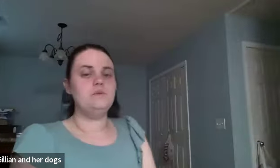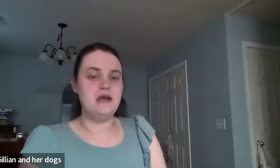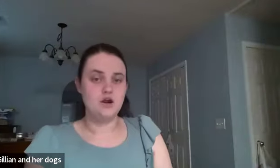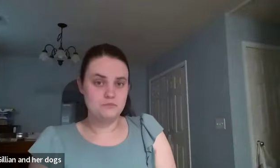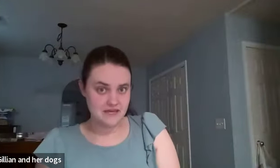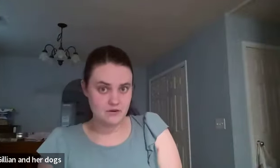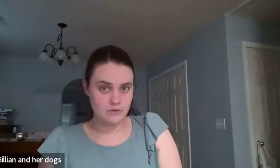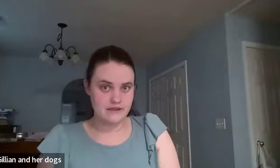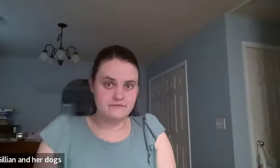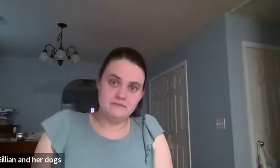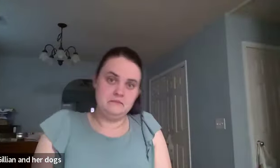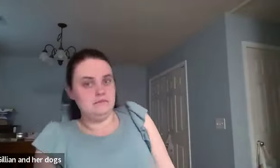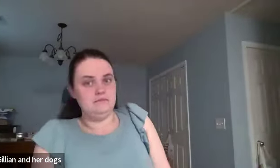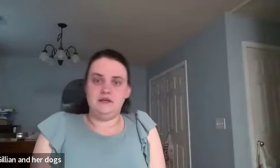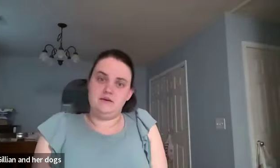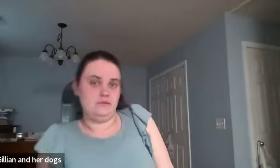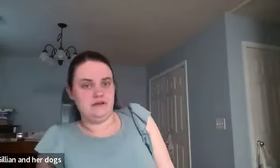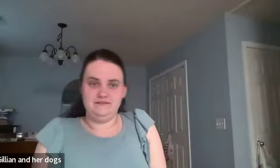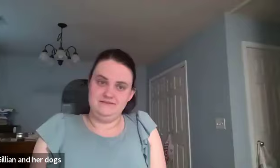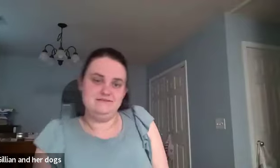We had our penguin, penguin.